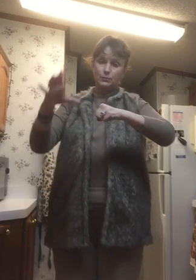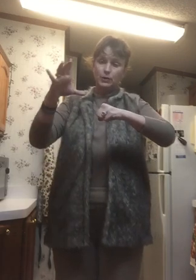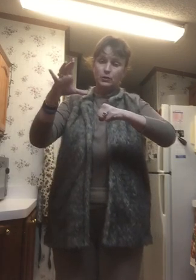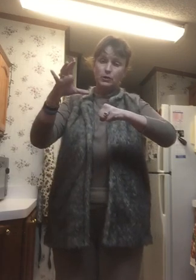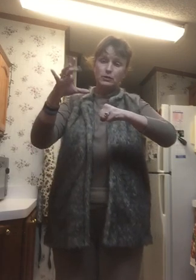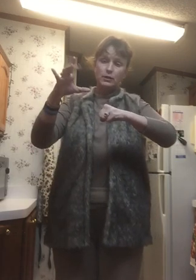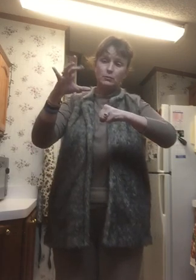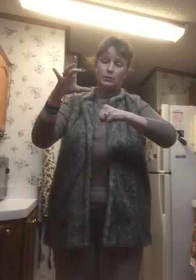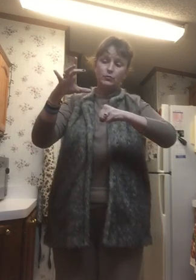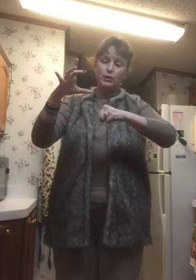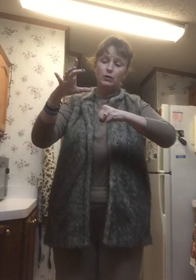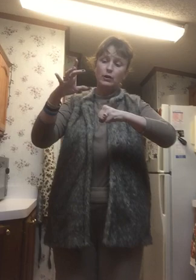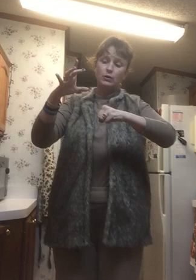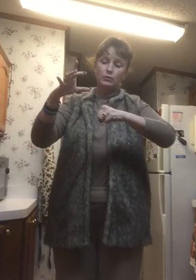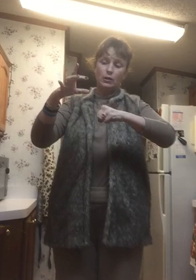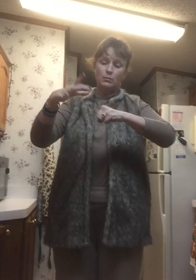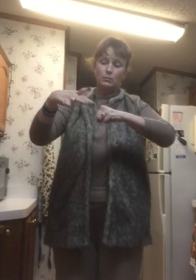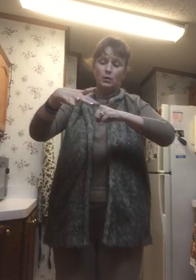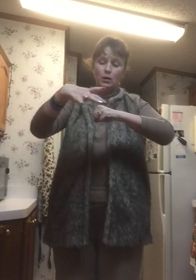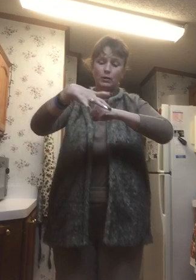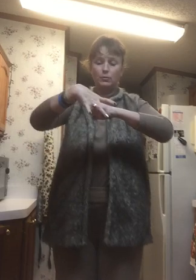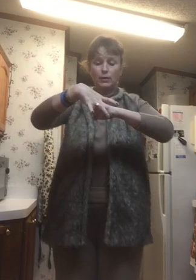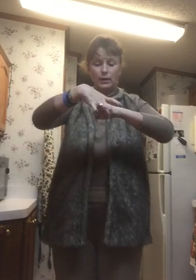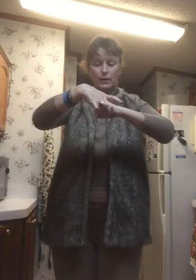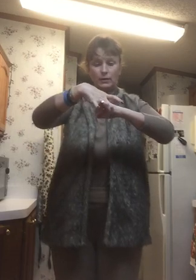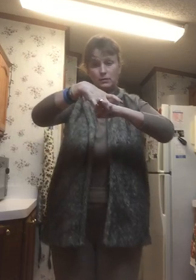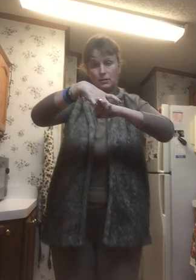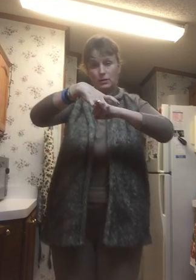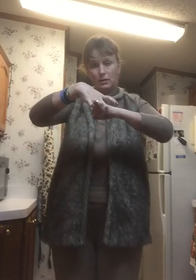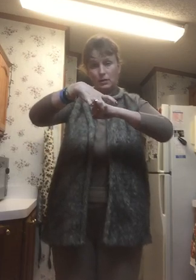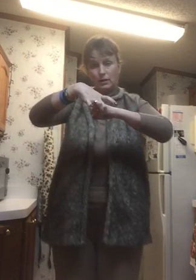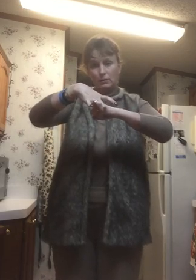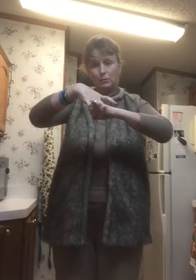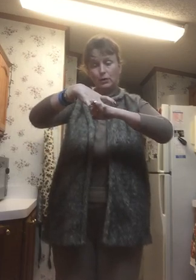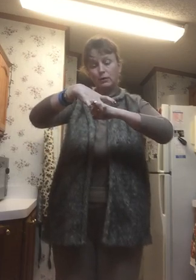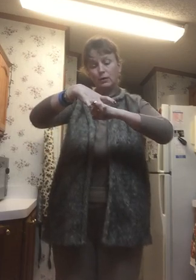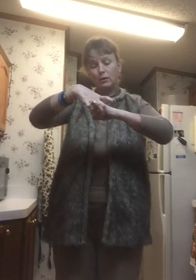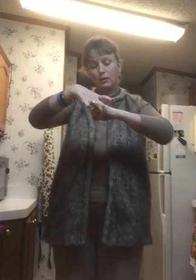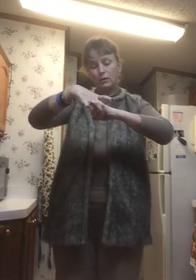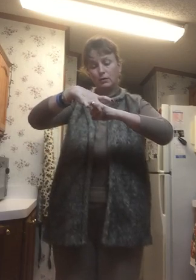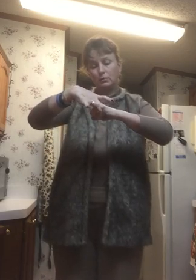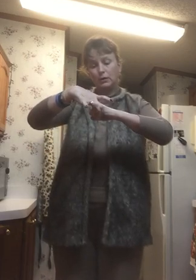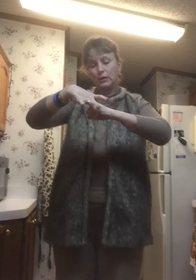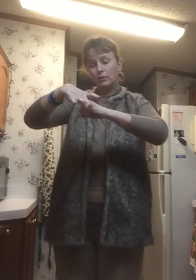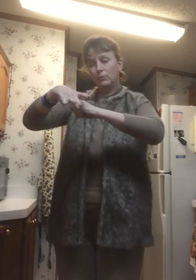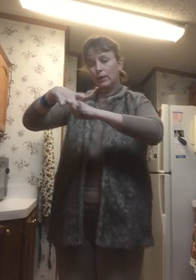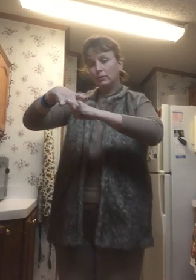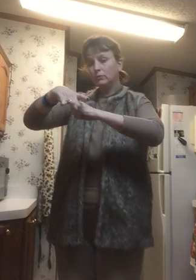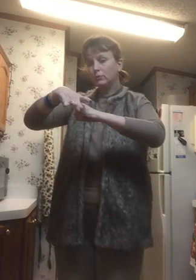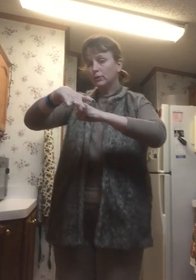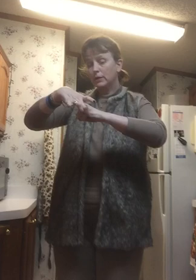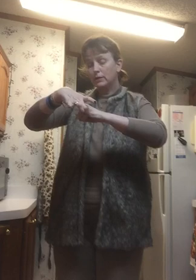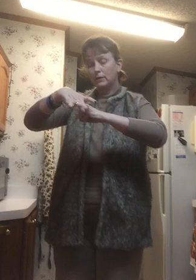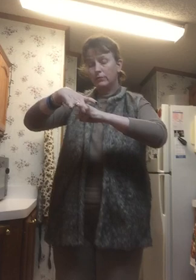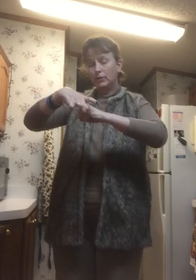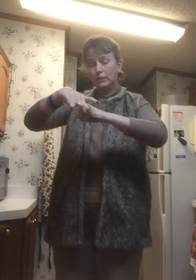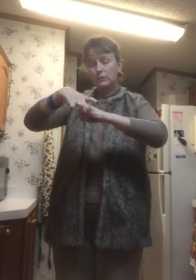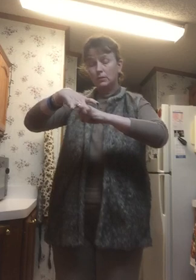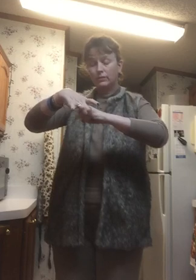then you're going to take your middle finger and your thumb on your right hand and put it around the fist on the